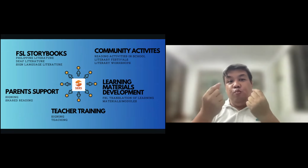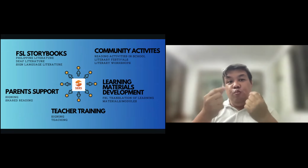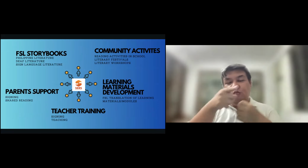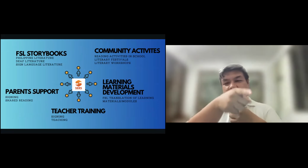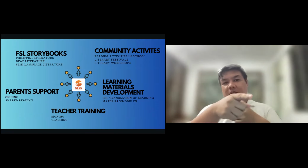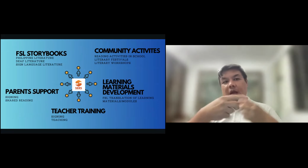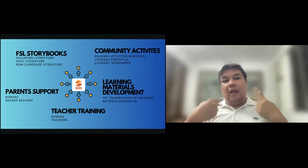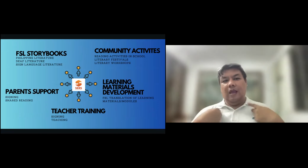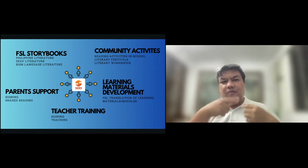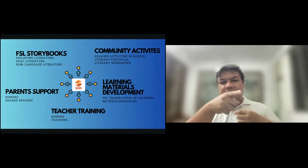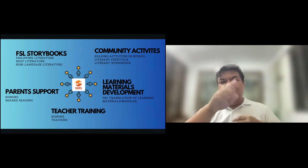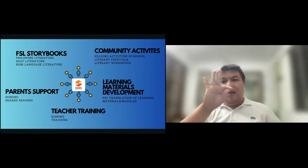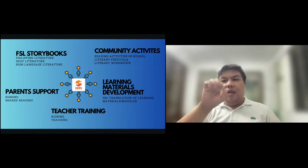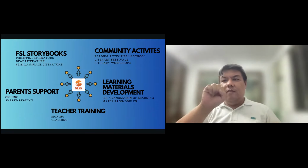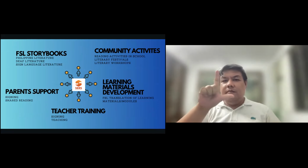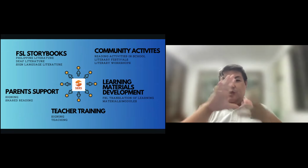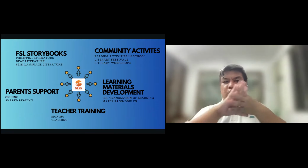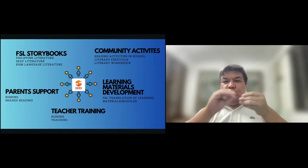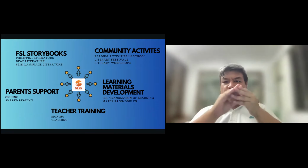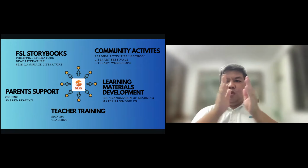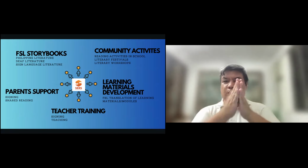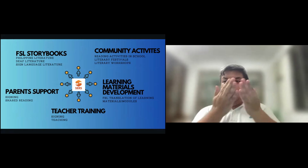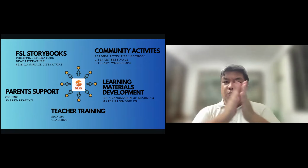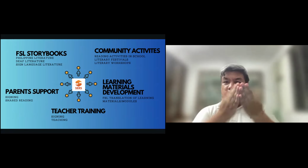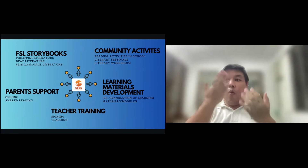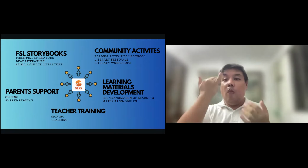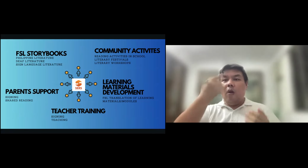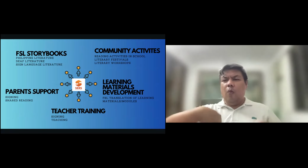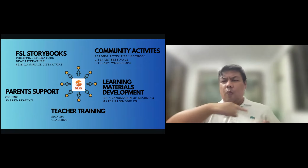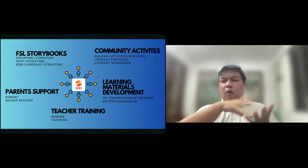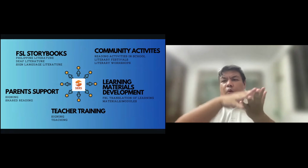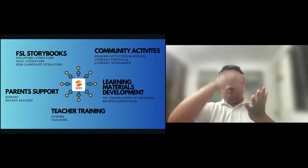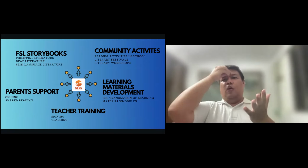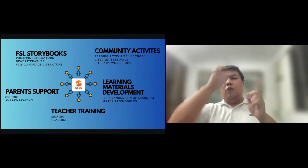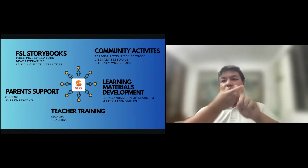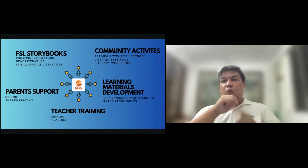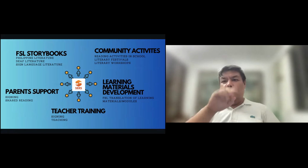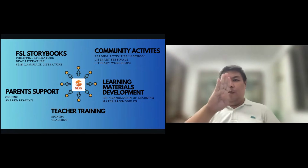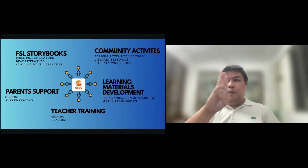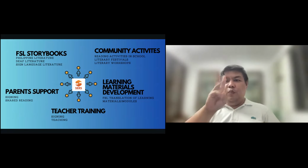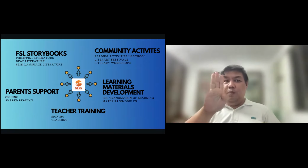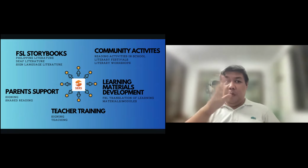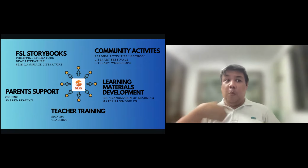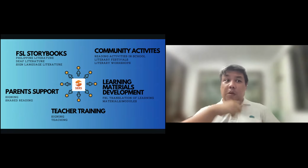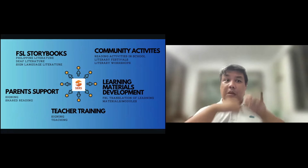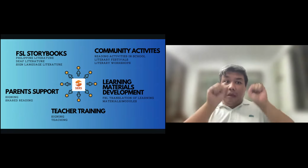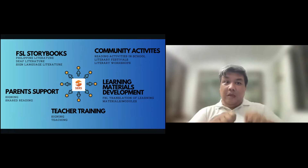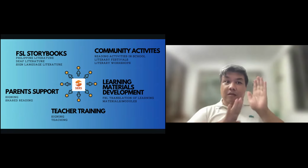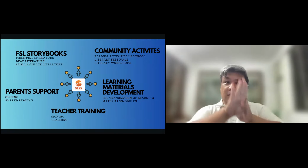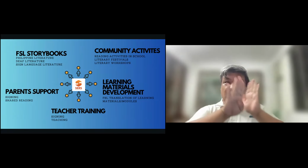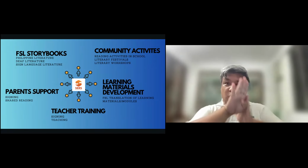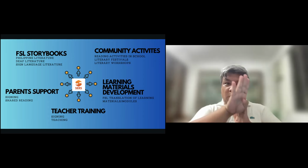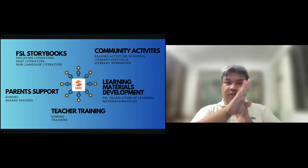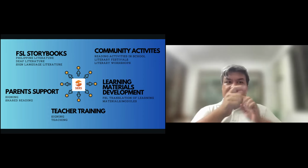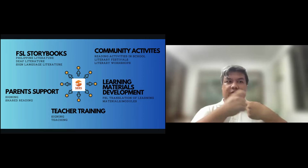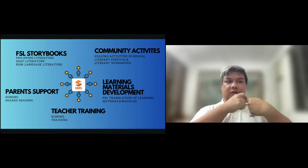So as an organization, what we're hoping to do for a near future is to